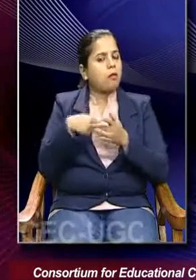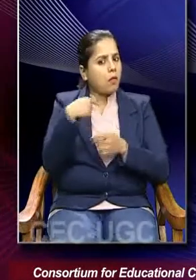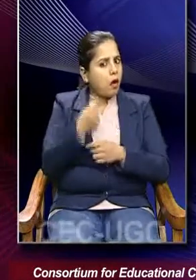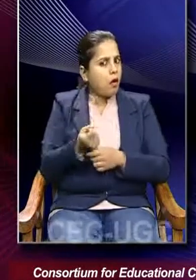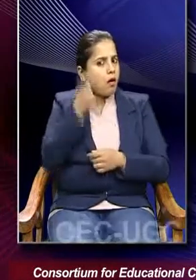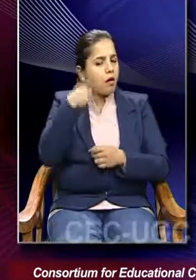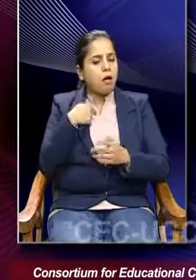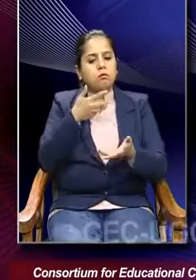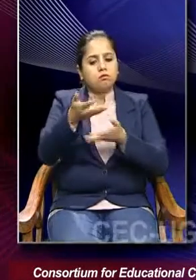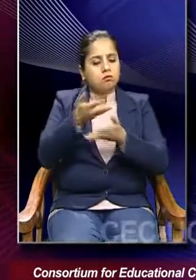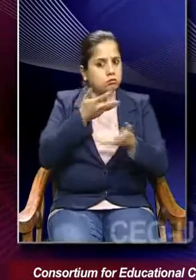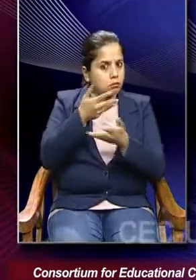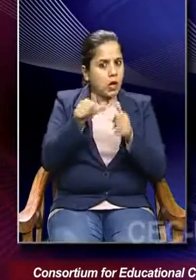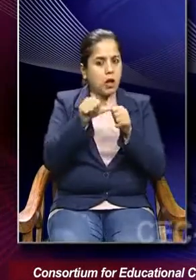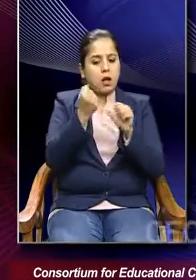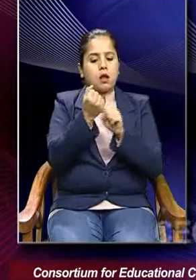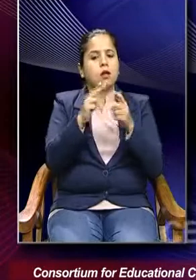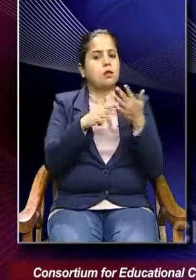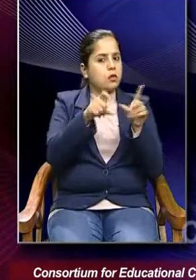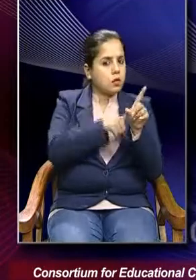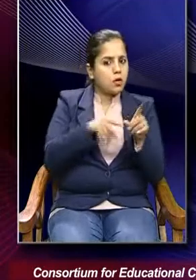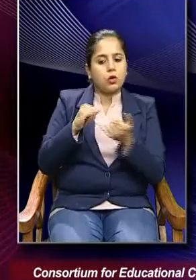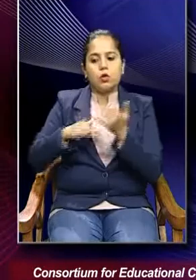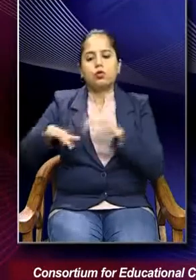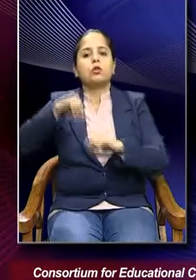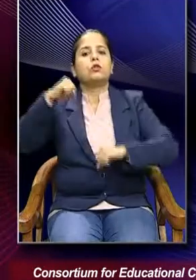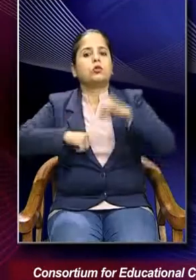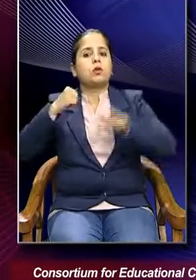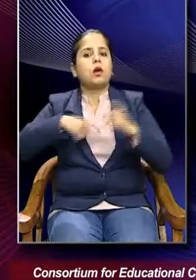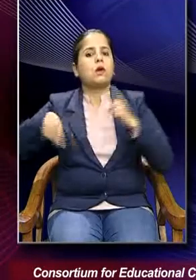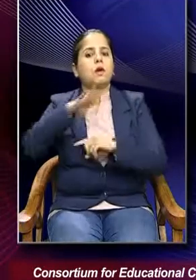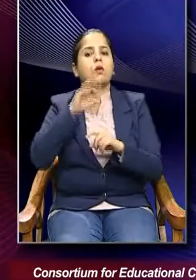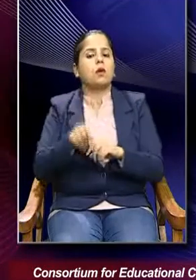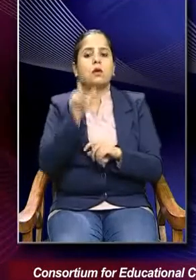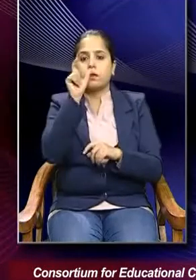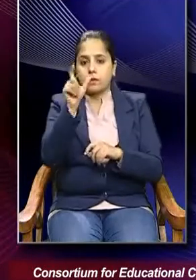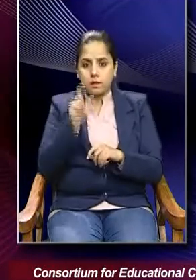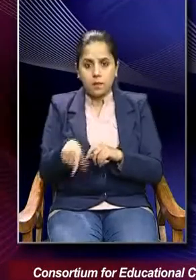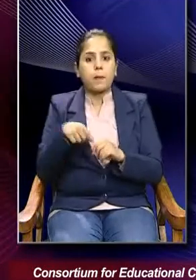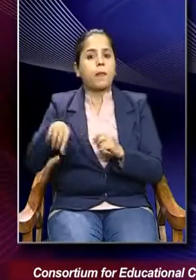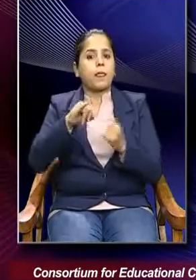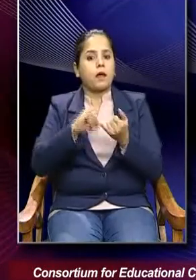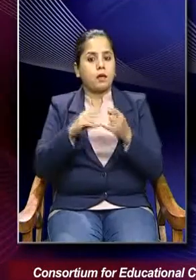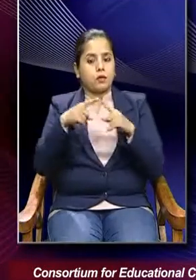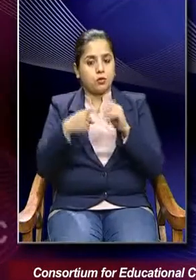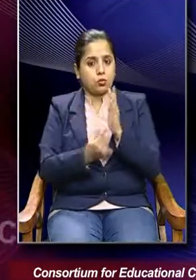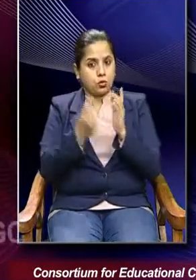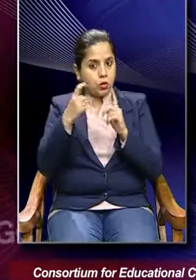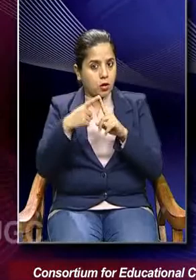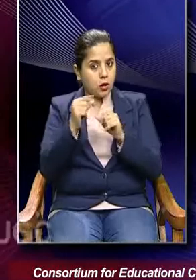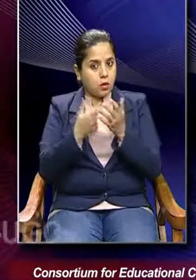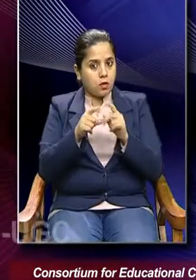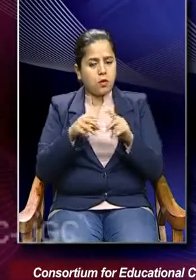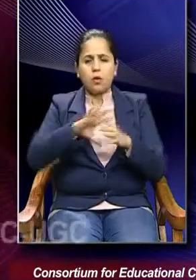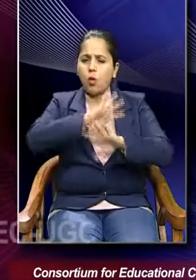the interaction between agency and social structure through the term structuration. So all these are subject matter